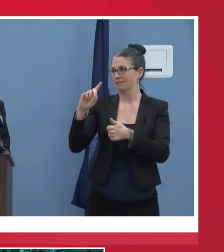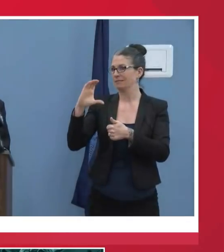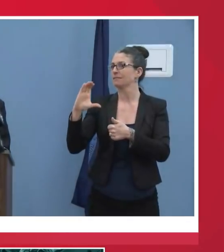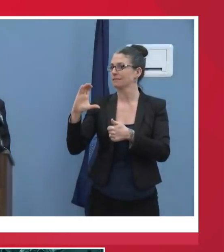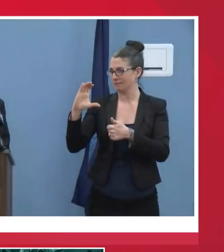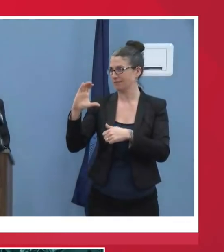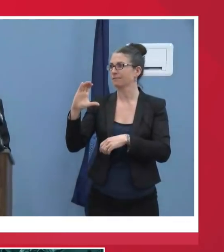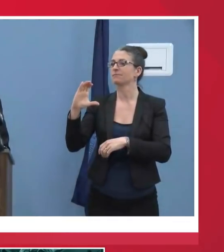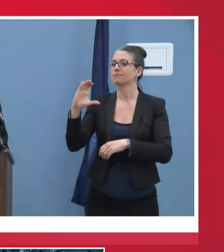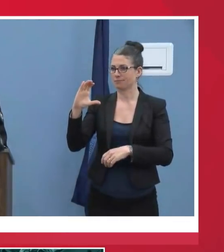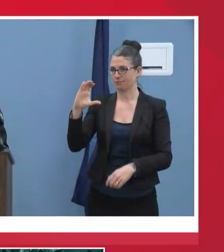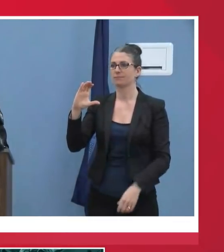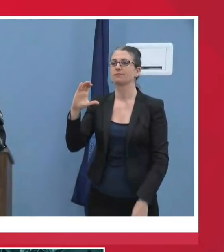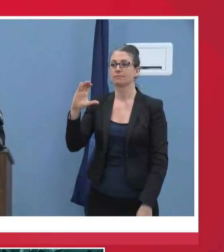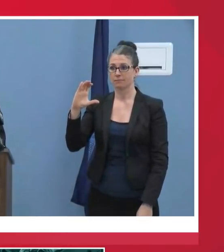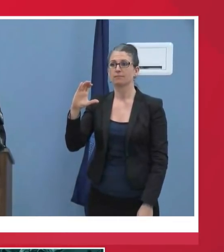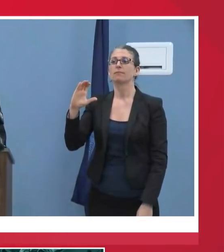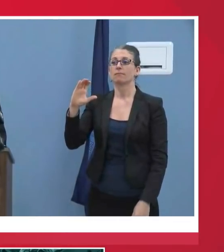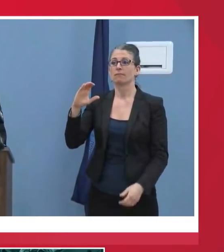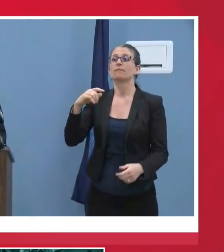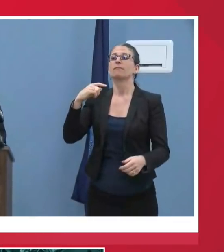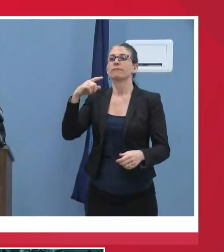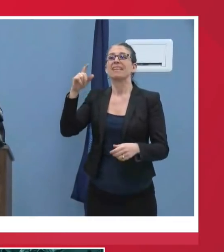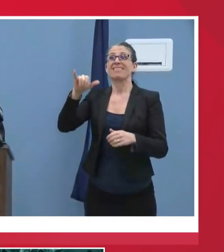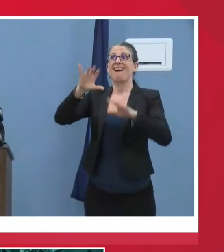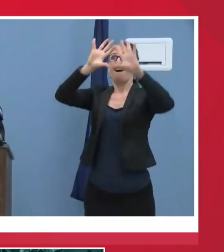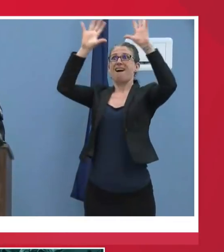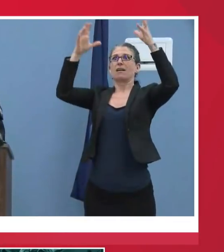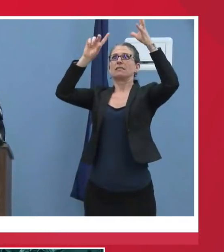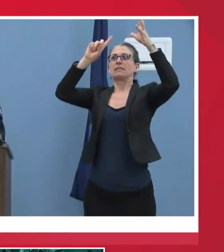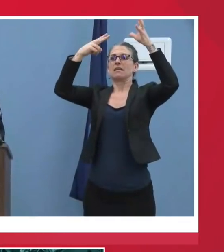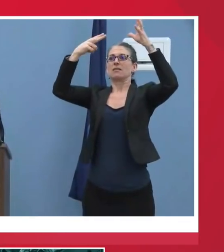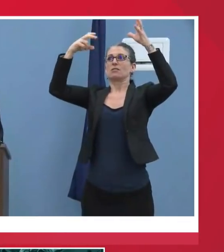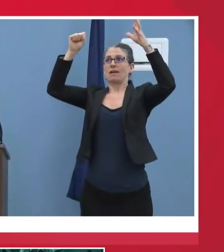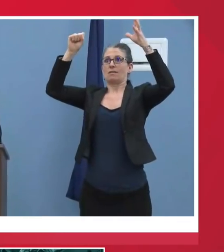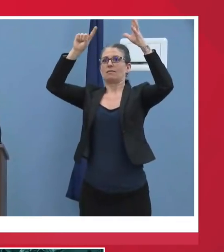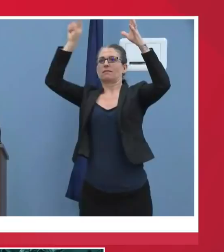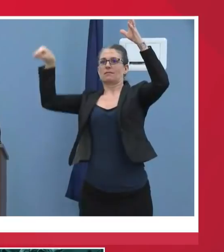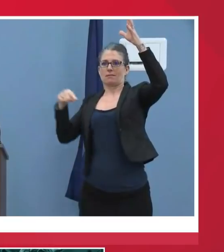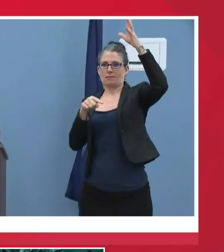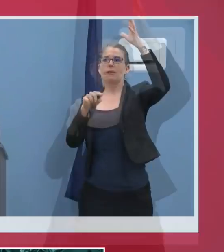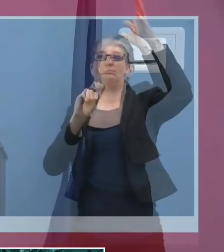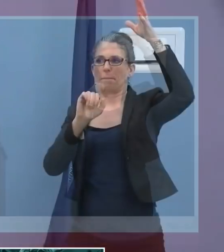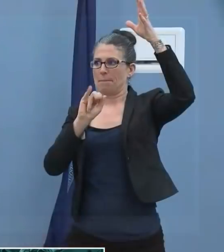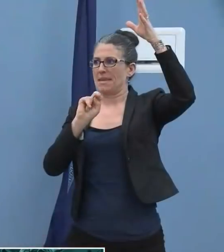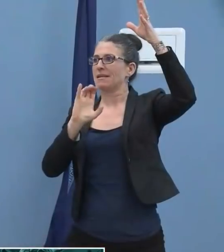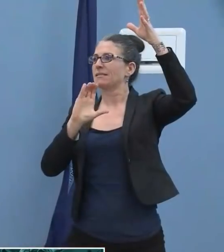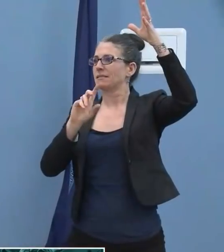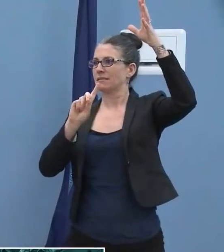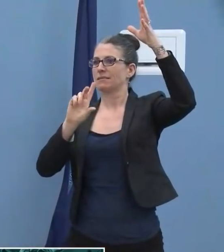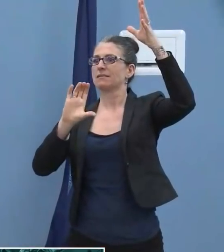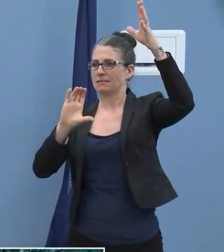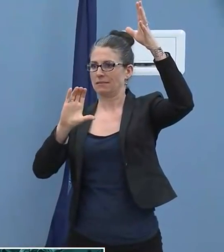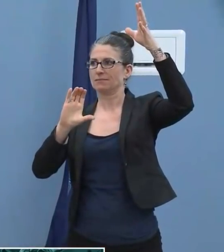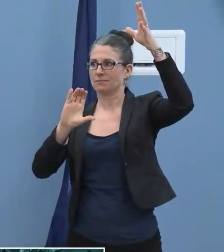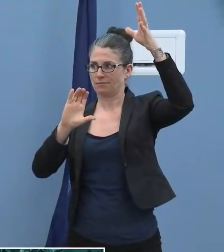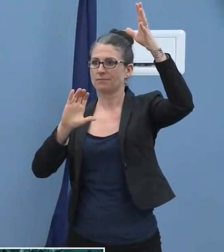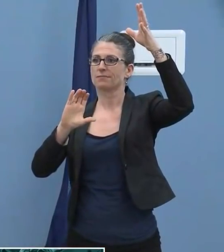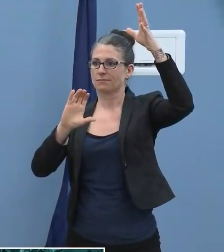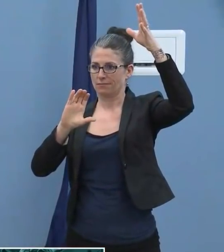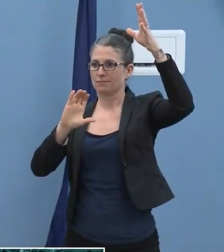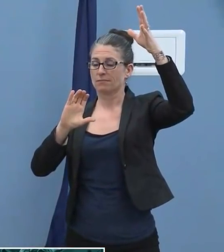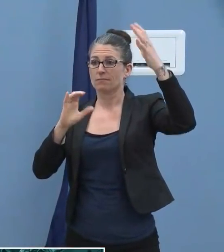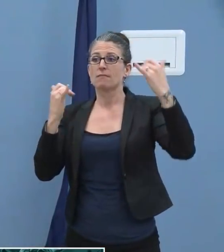New regulations and guidelines, so let's listen to Dr. Nirav Shah, the head of the Maine CDC. I'd on the number of cases of COVID-19